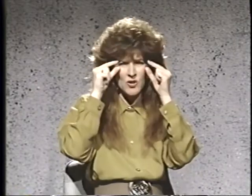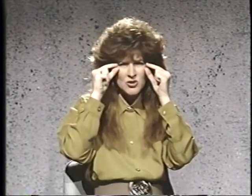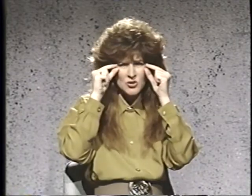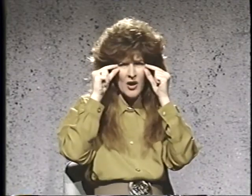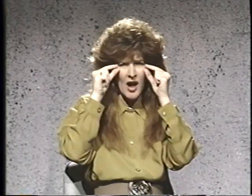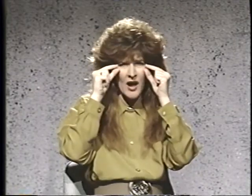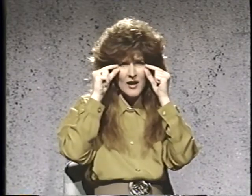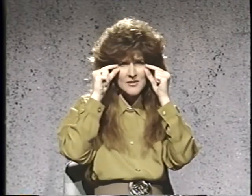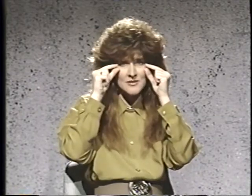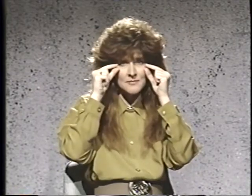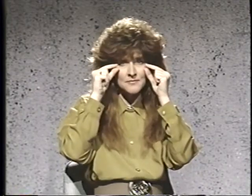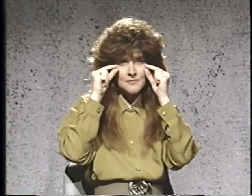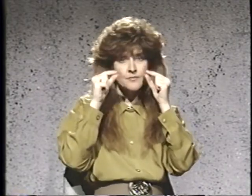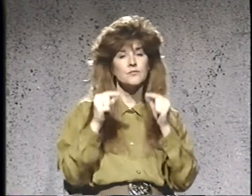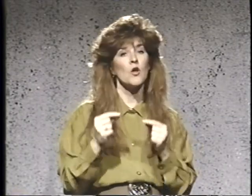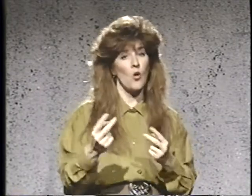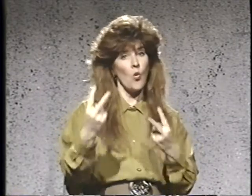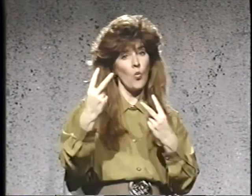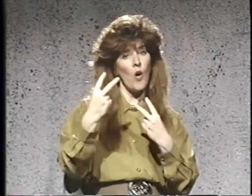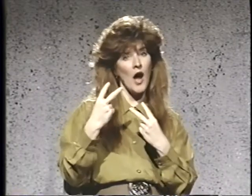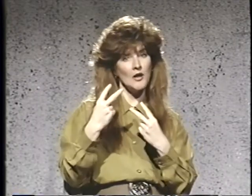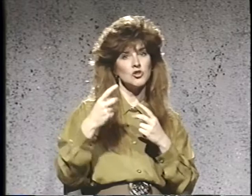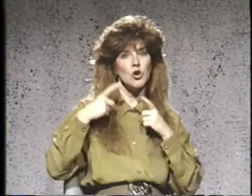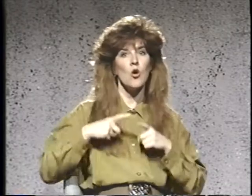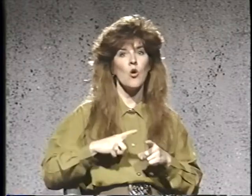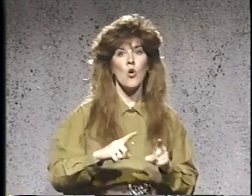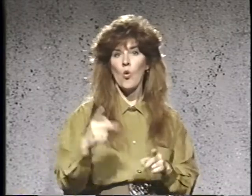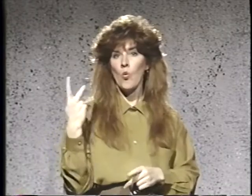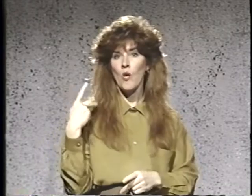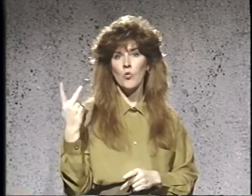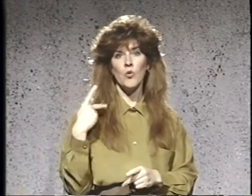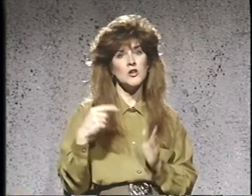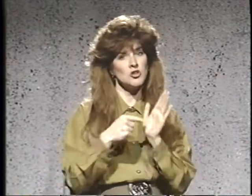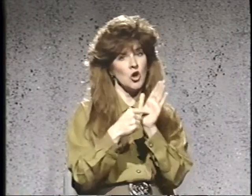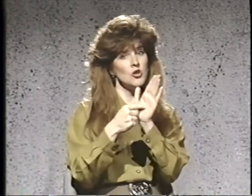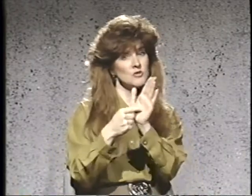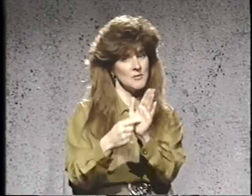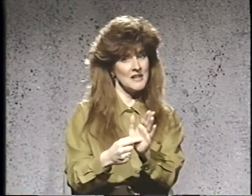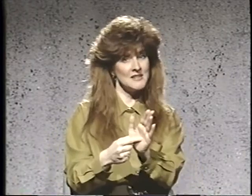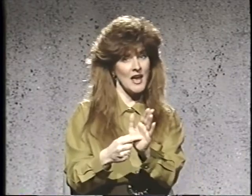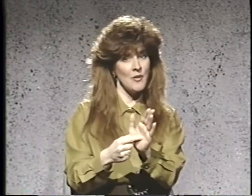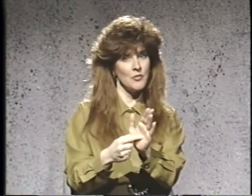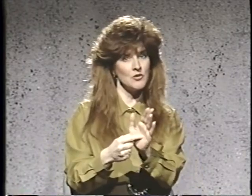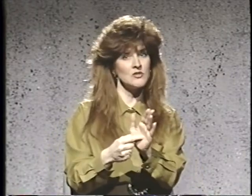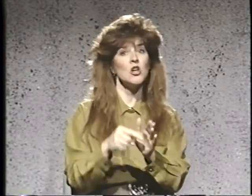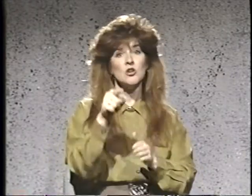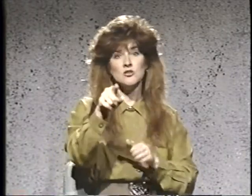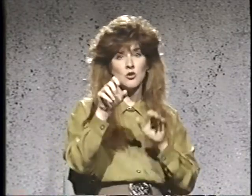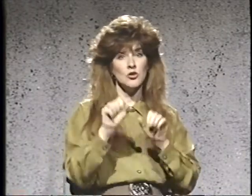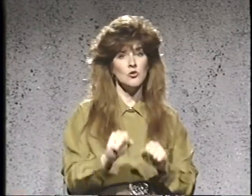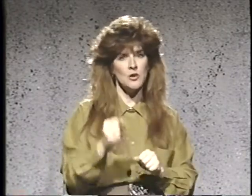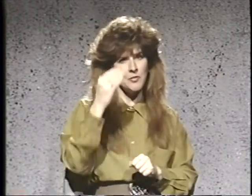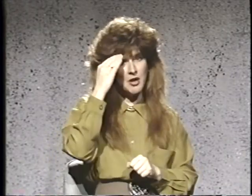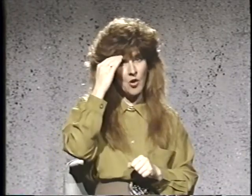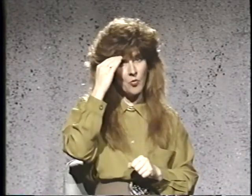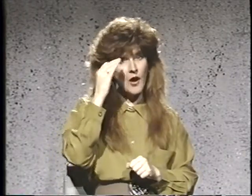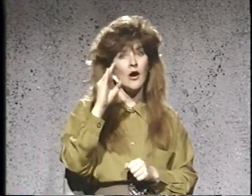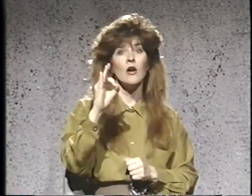your eyes. Watch while we show you some examples so you can be aware